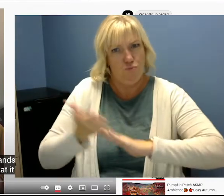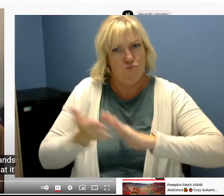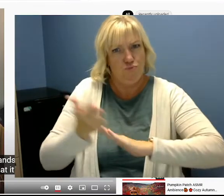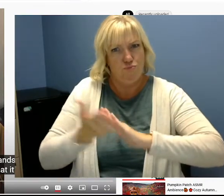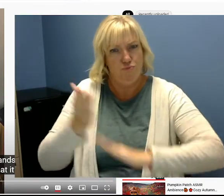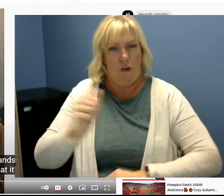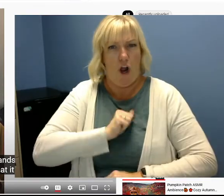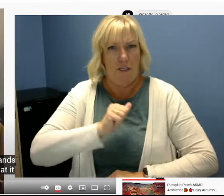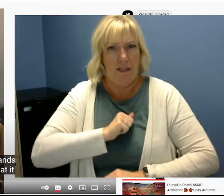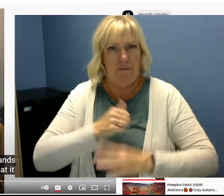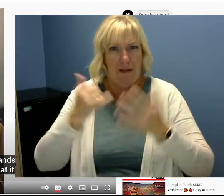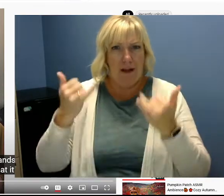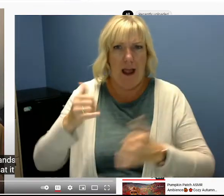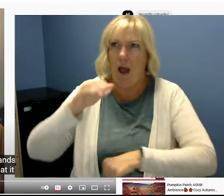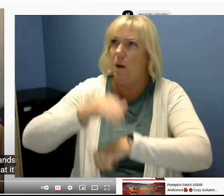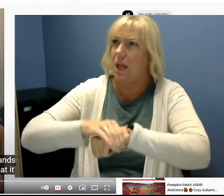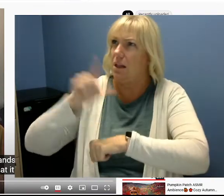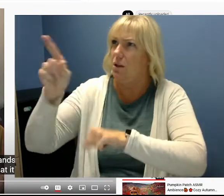feel like